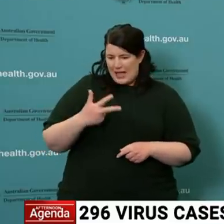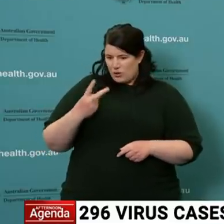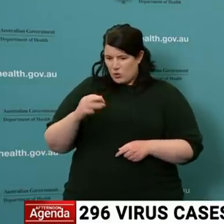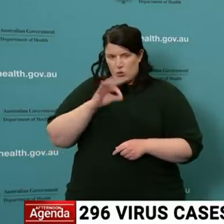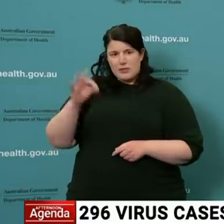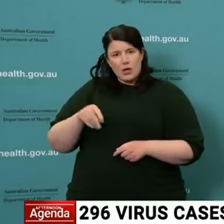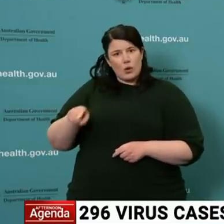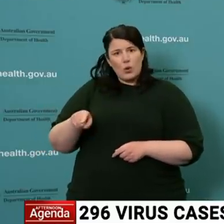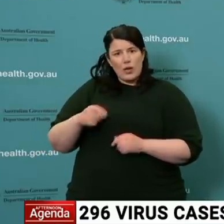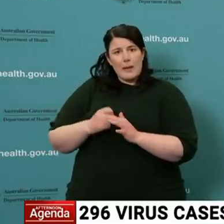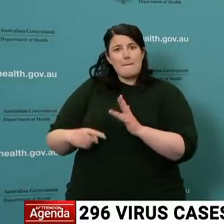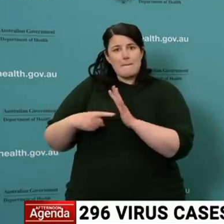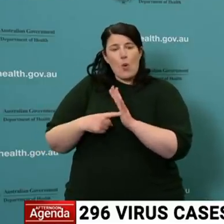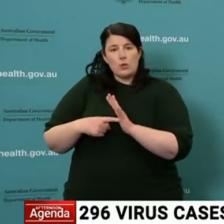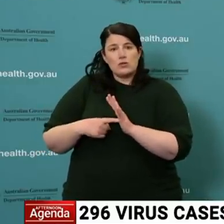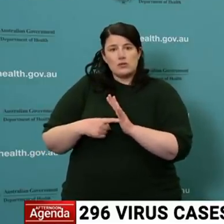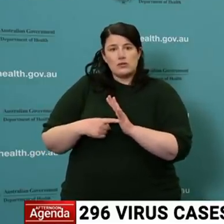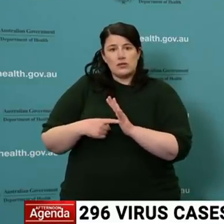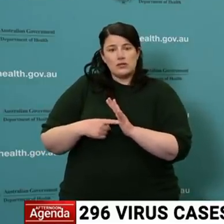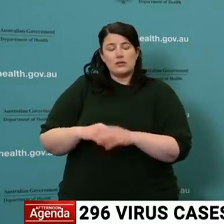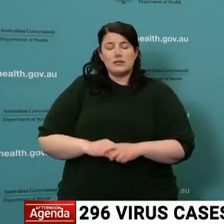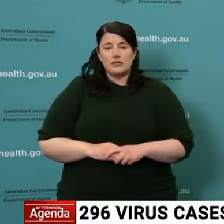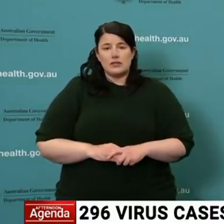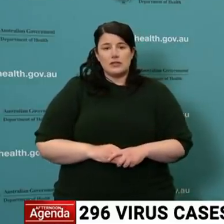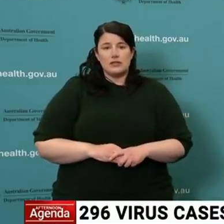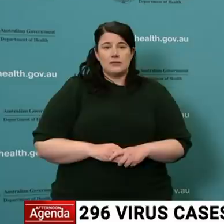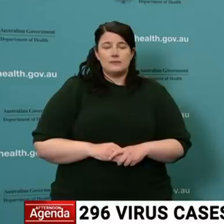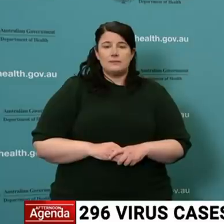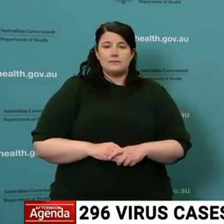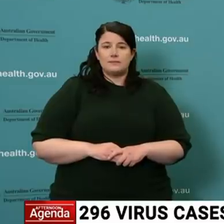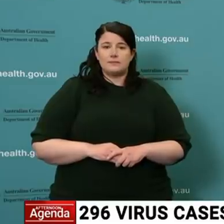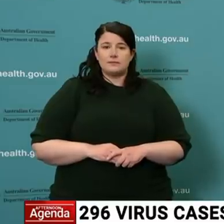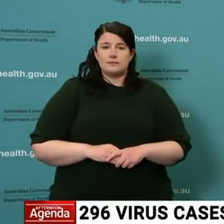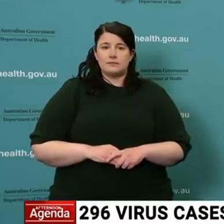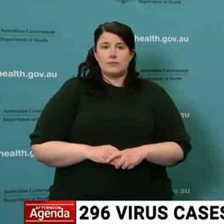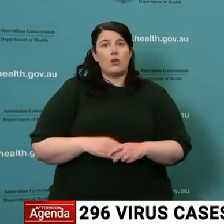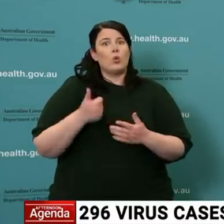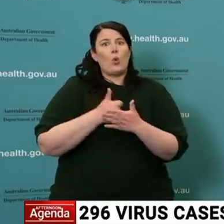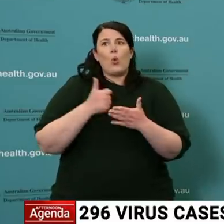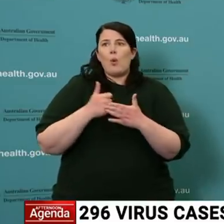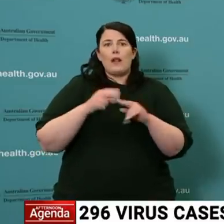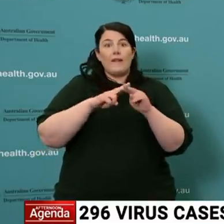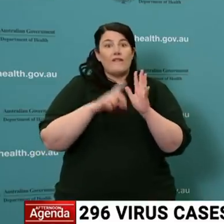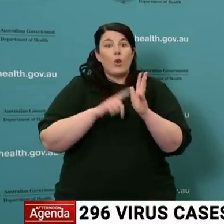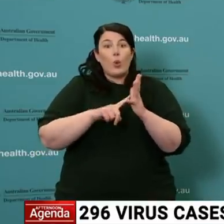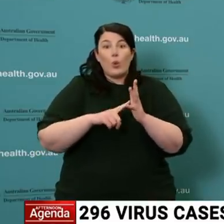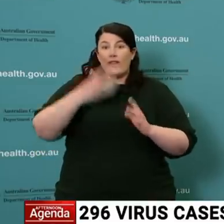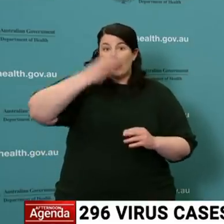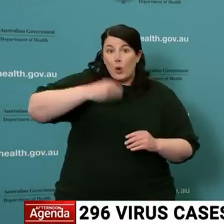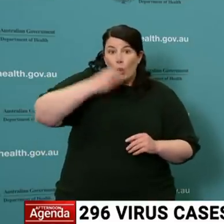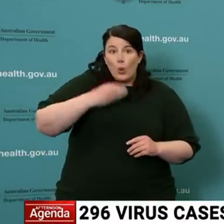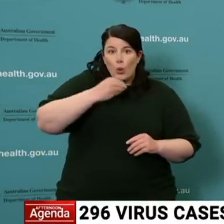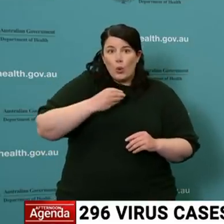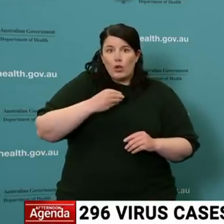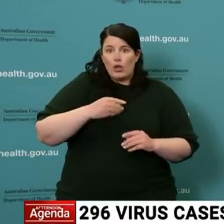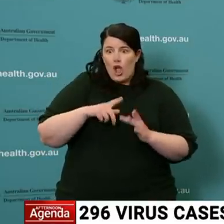82%, because in the middle of what we would usually term as our flu season, where our intensive care units